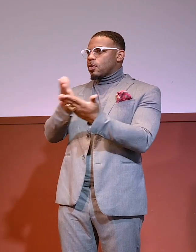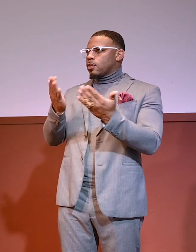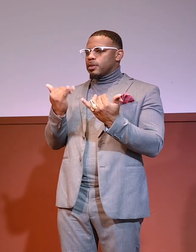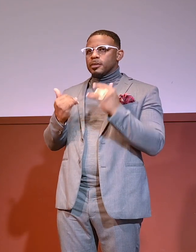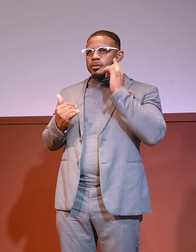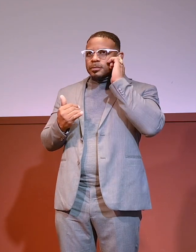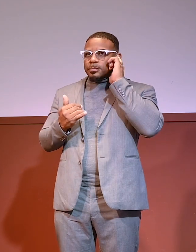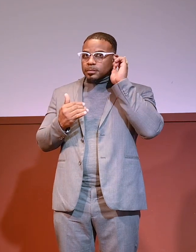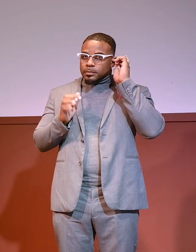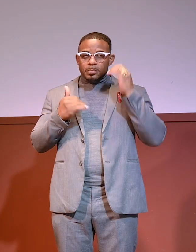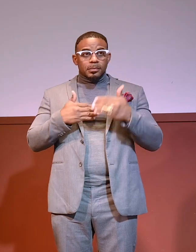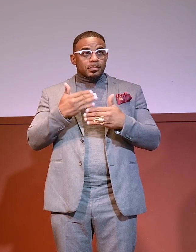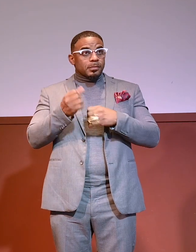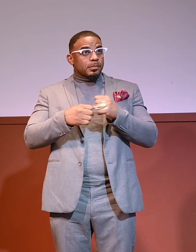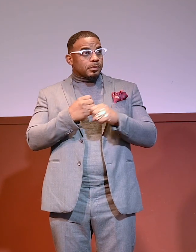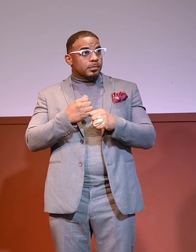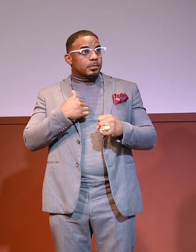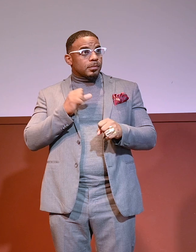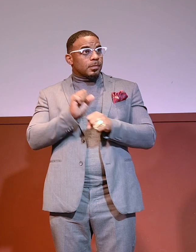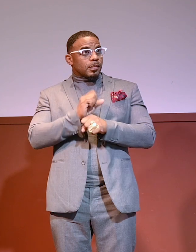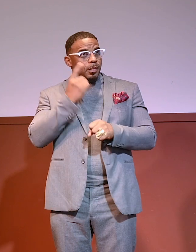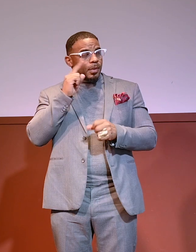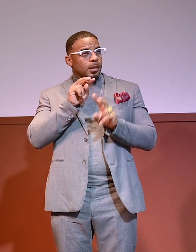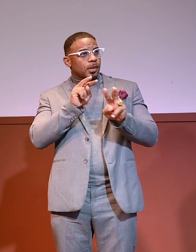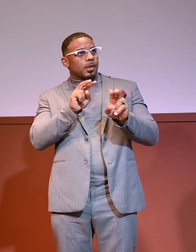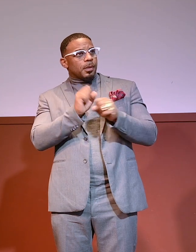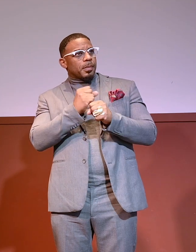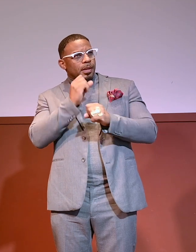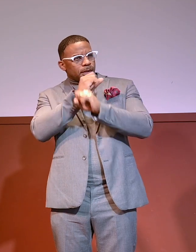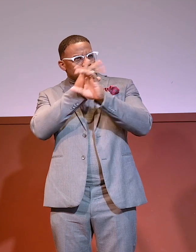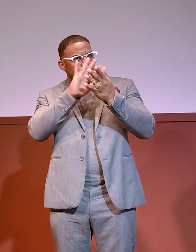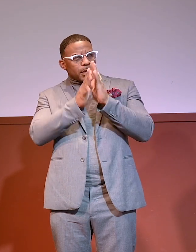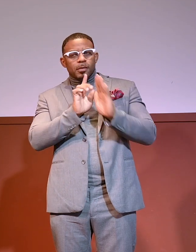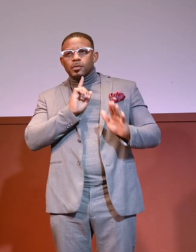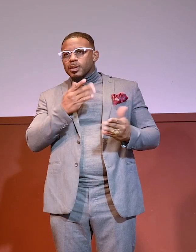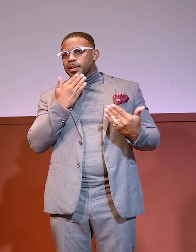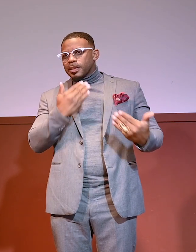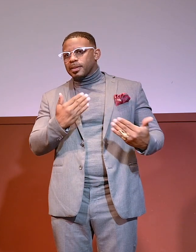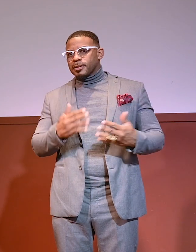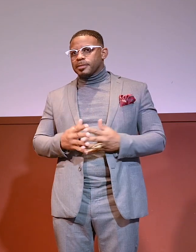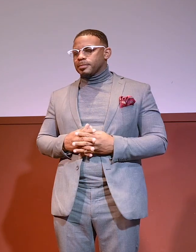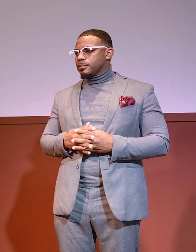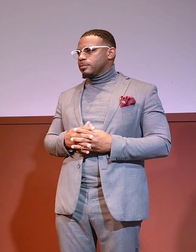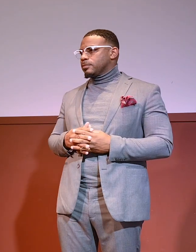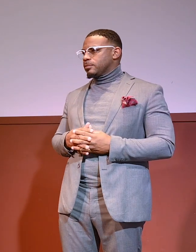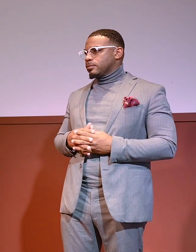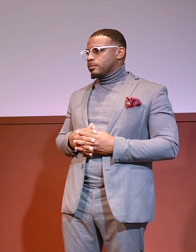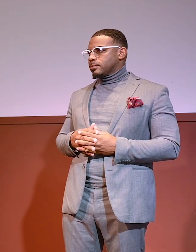And in this coming year, I will be working towards making that vision come true. Thank you.